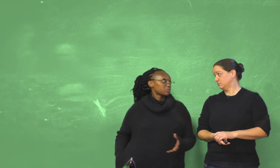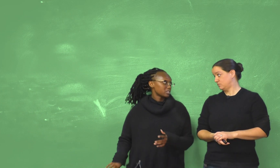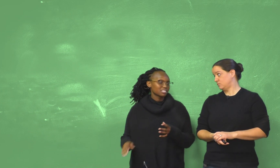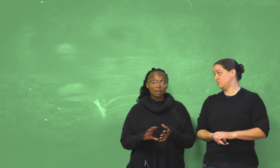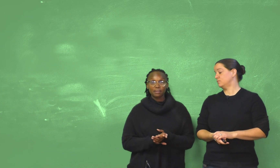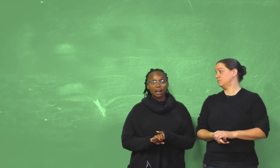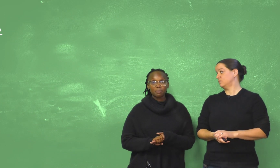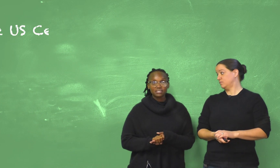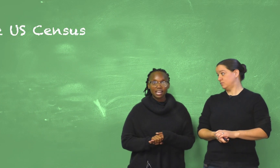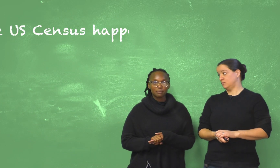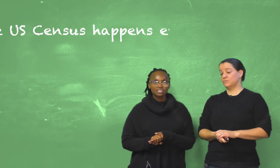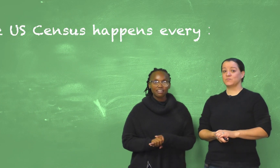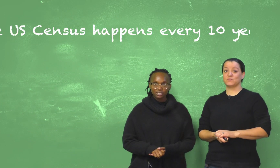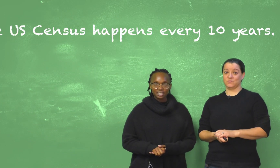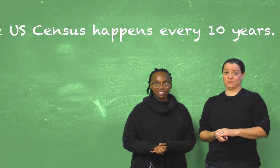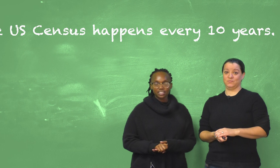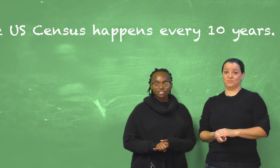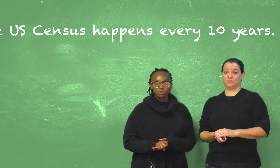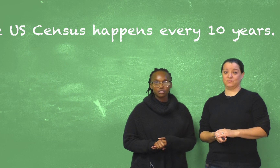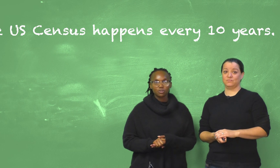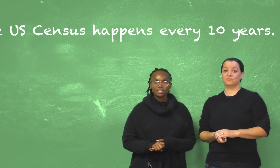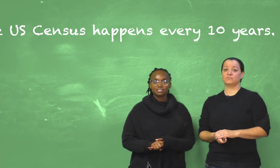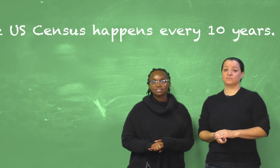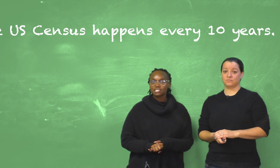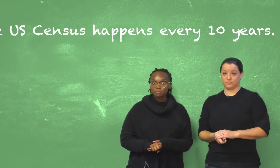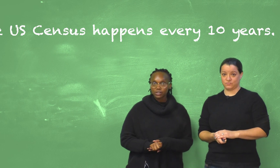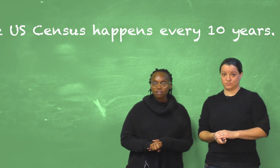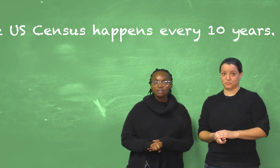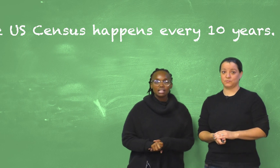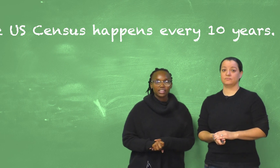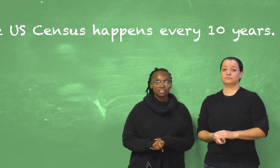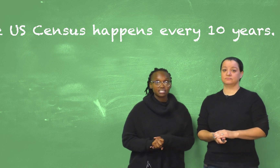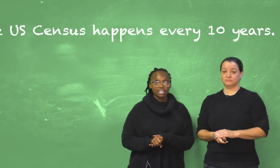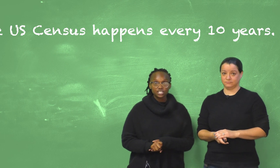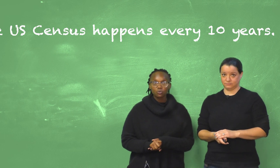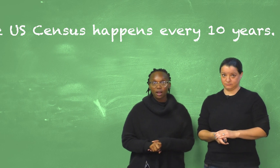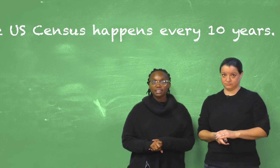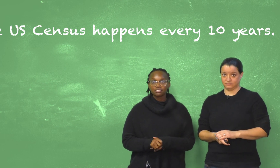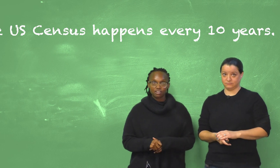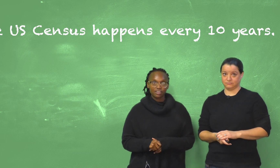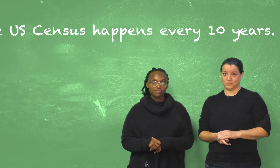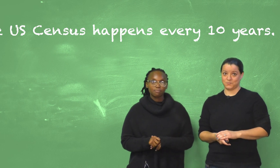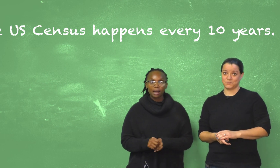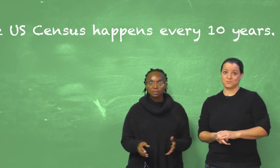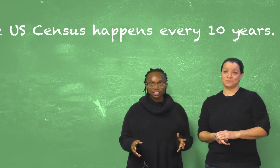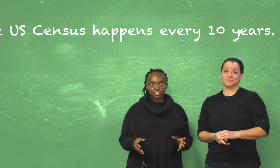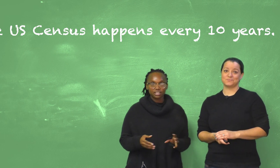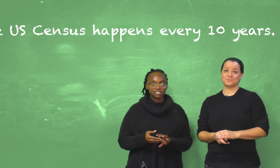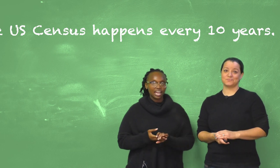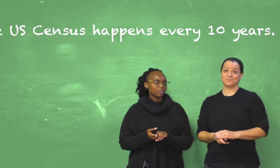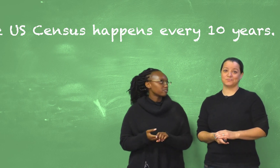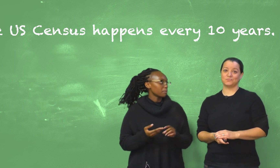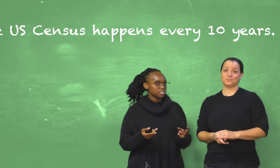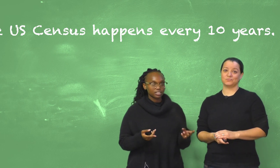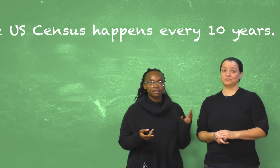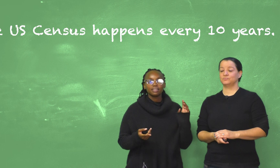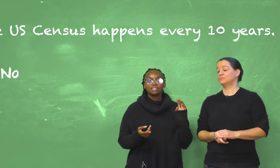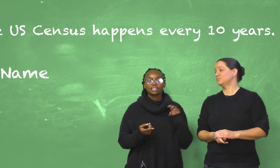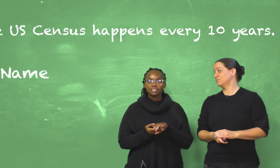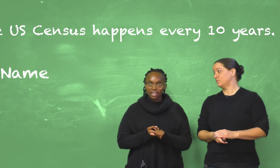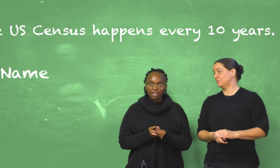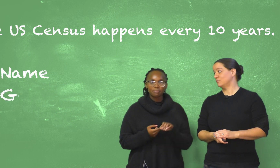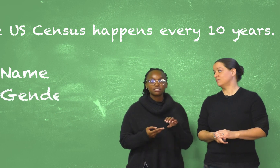about the census, which is coming up. This happens every 10 years through the U.S. Census Bureau. They conduct a nationwide survey of the population to gather